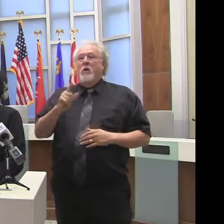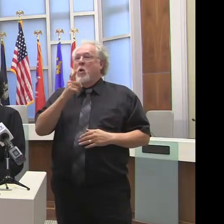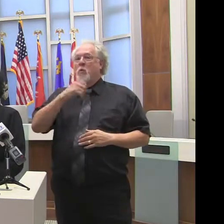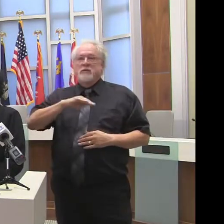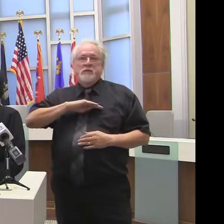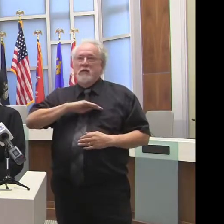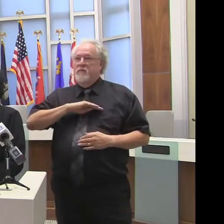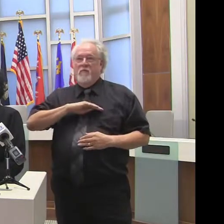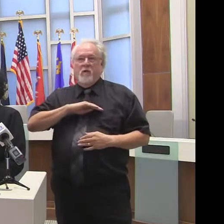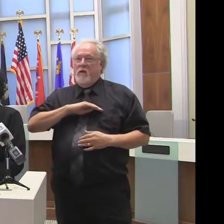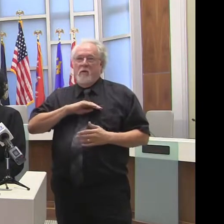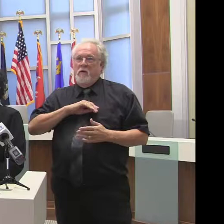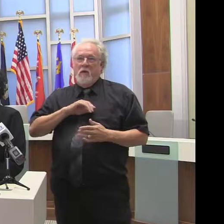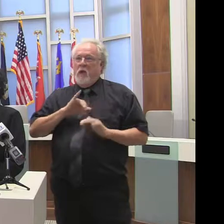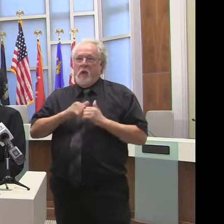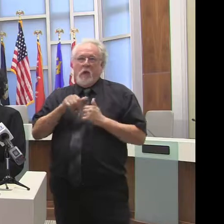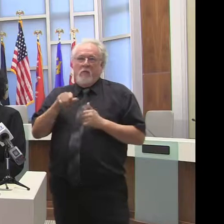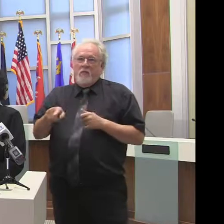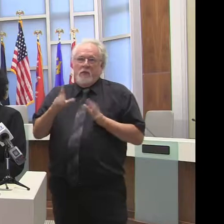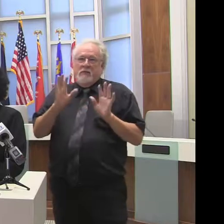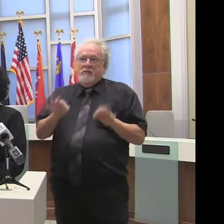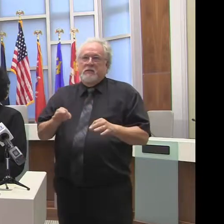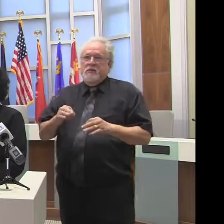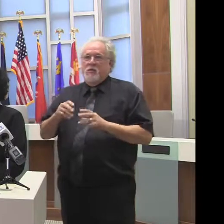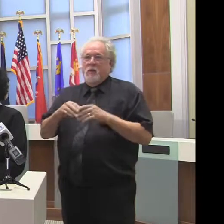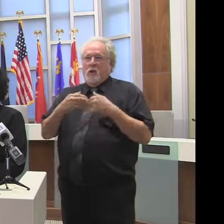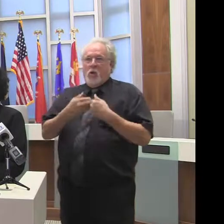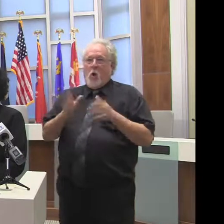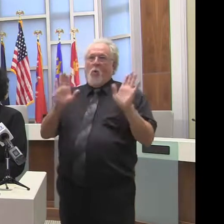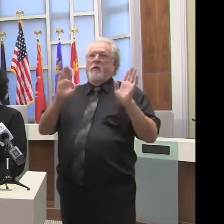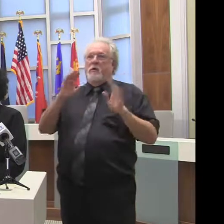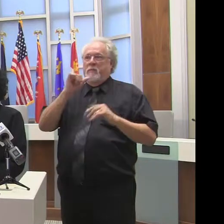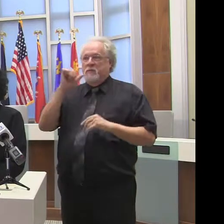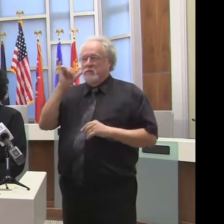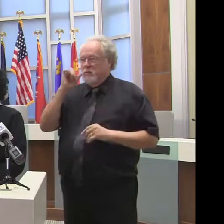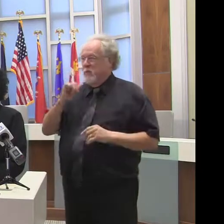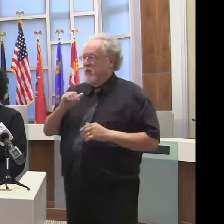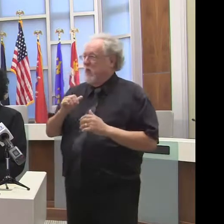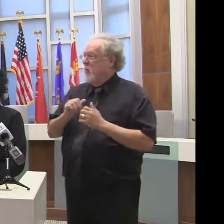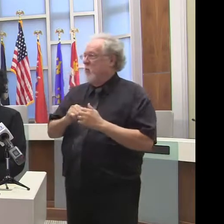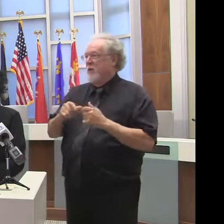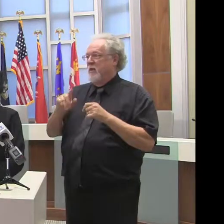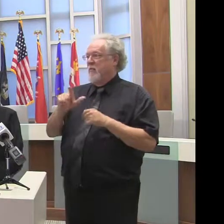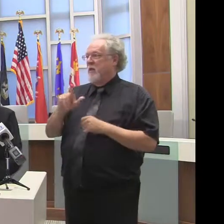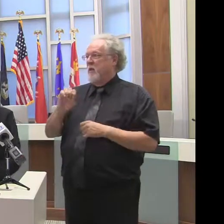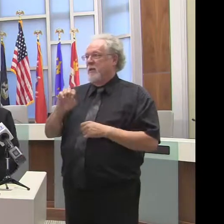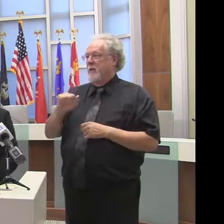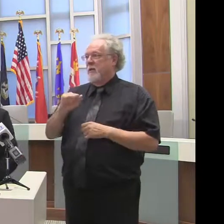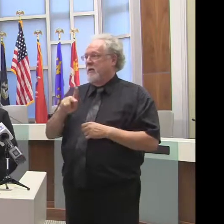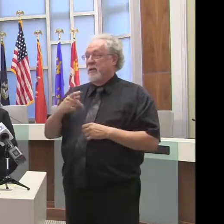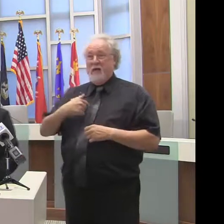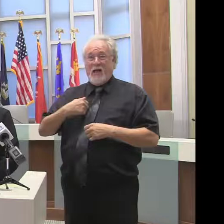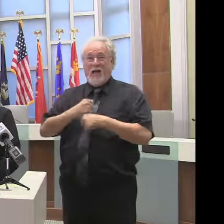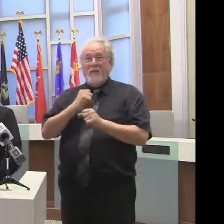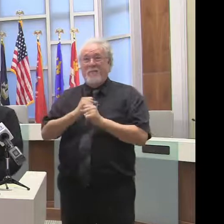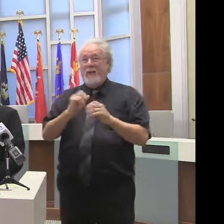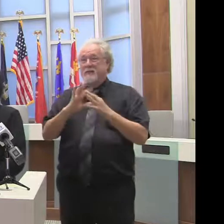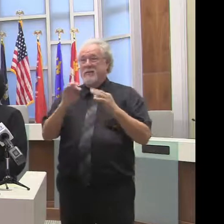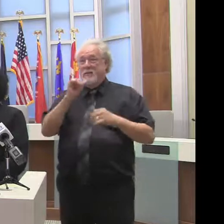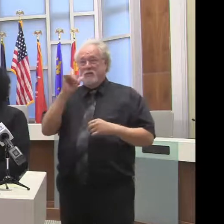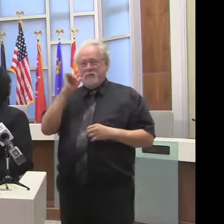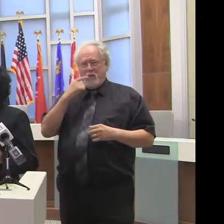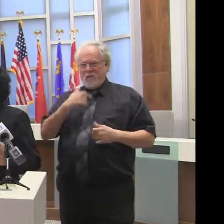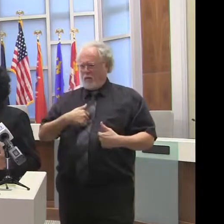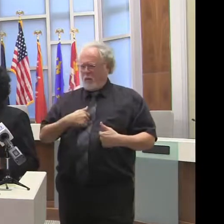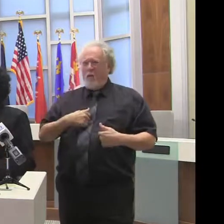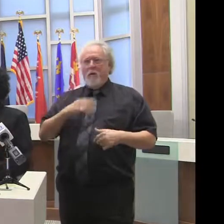was satisfied with the way that this decision rolled out yesterday with the leak. I made a statement yesterday in saying